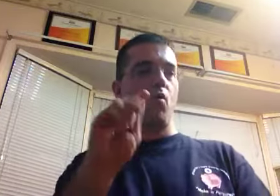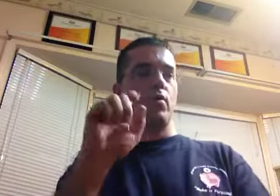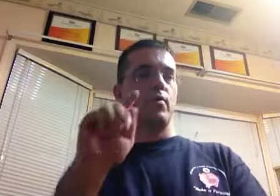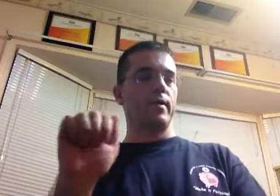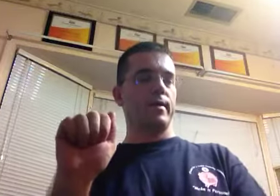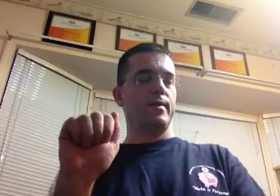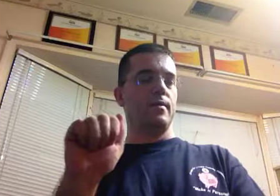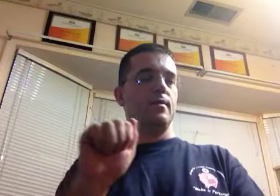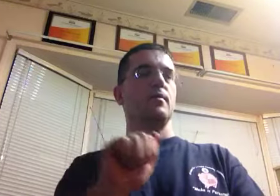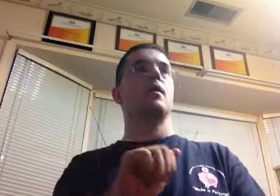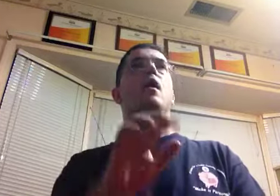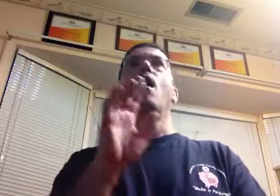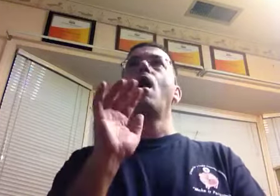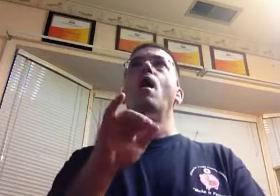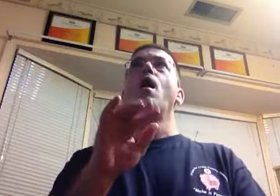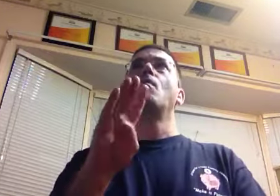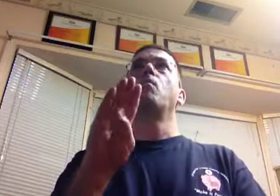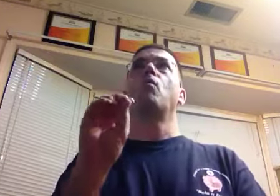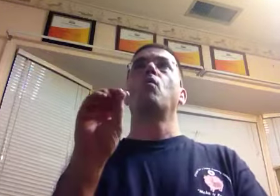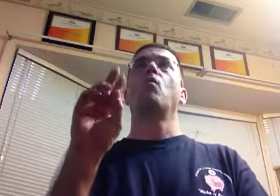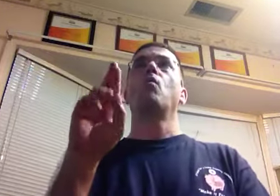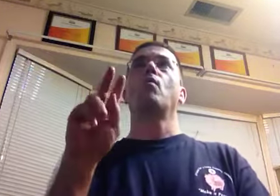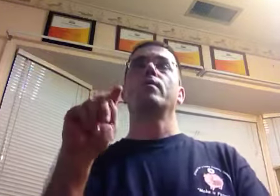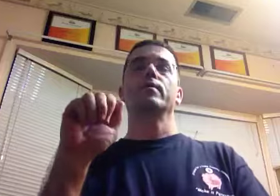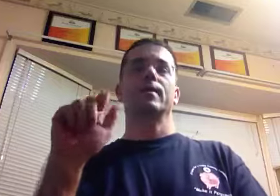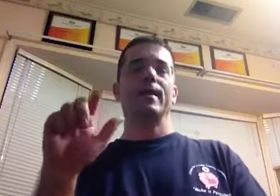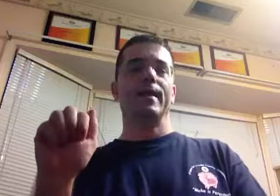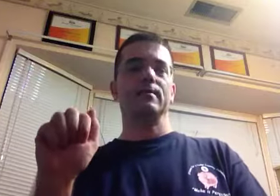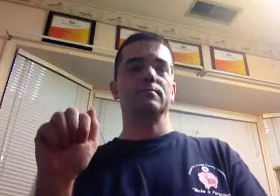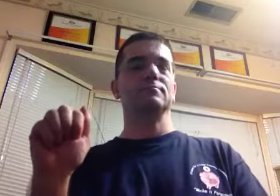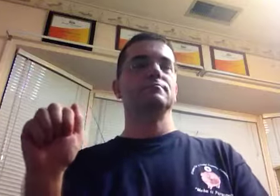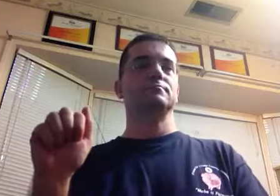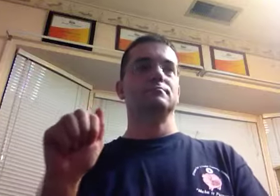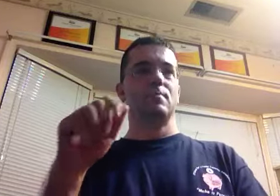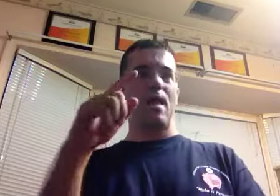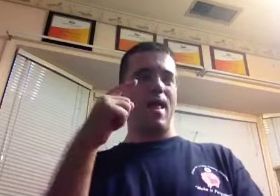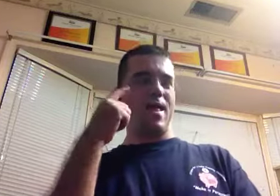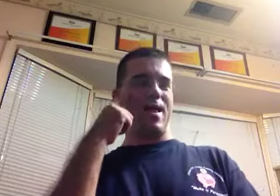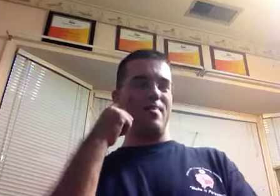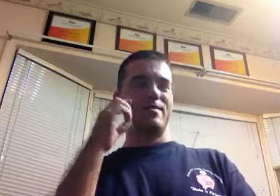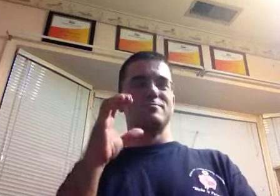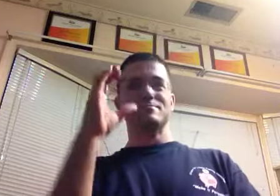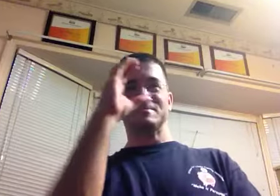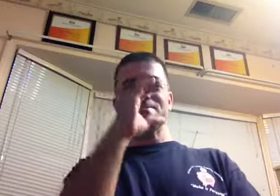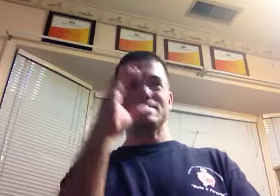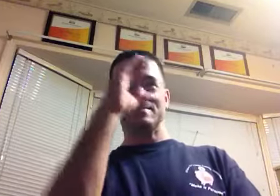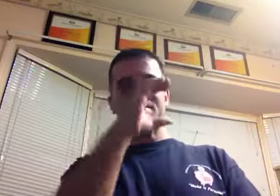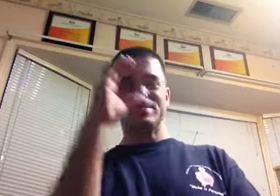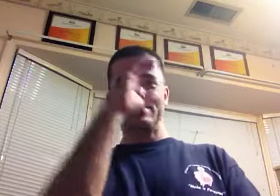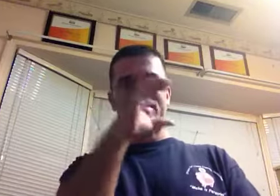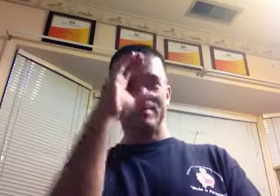I think you can probably do the trip cheaper than that if you'll really shop your airfare, because your airfare is going to be the biggest part of that. And,